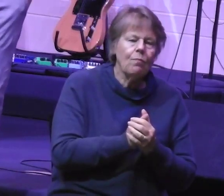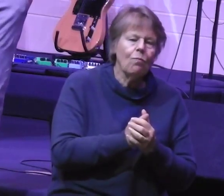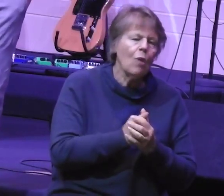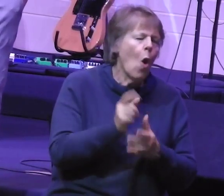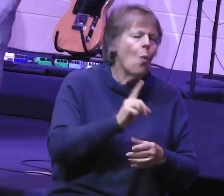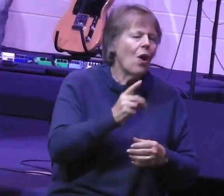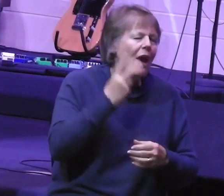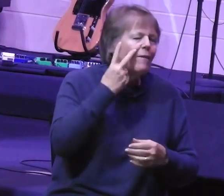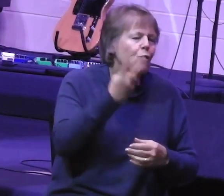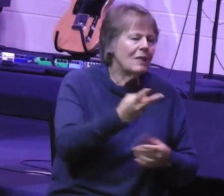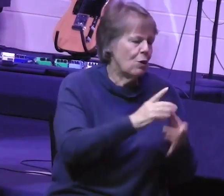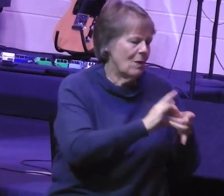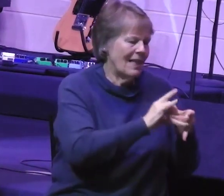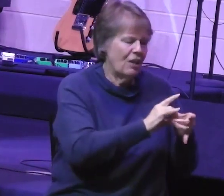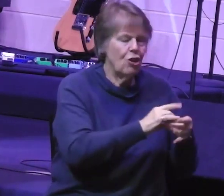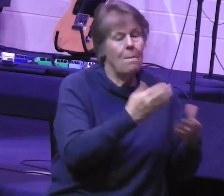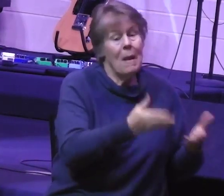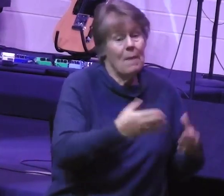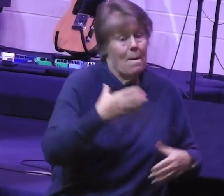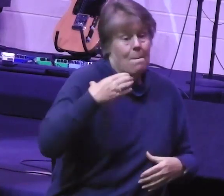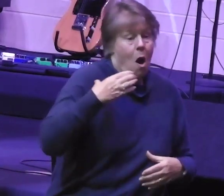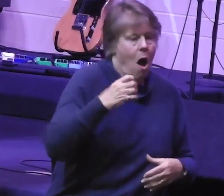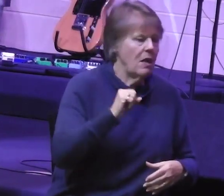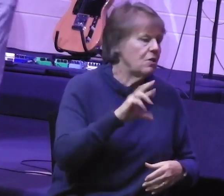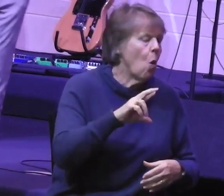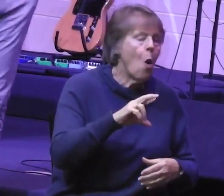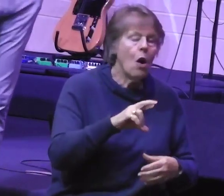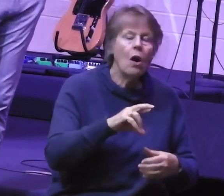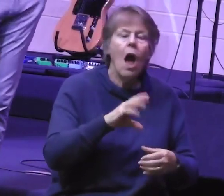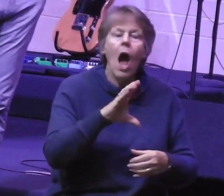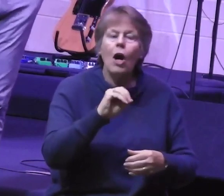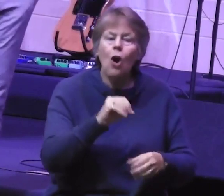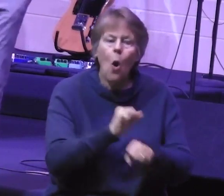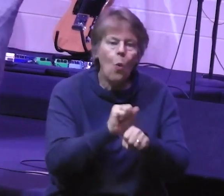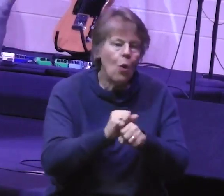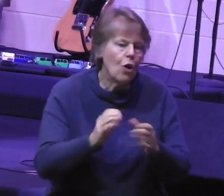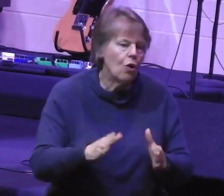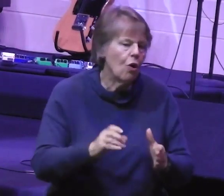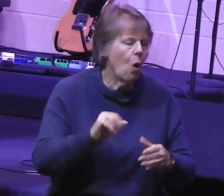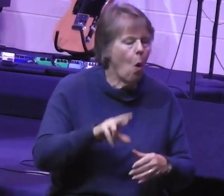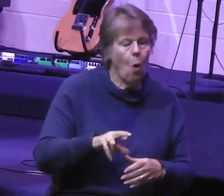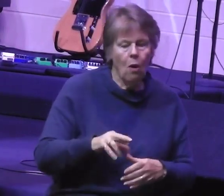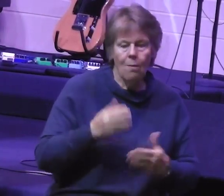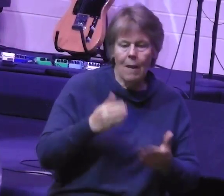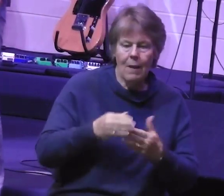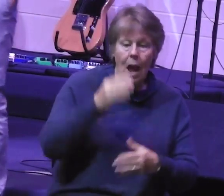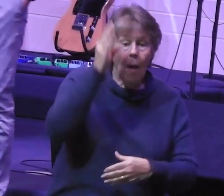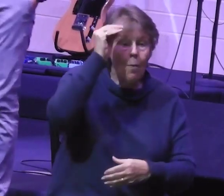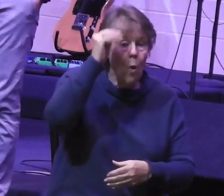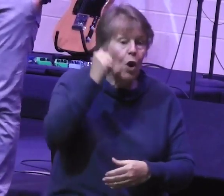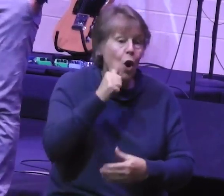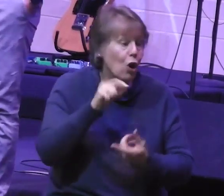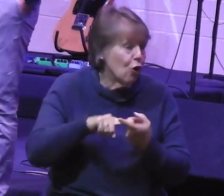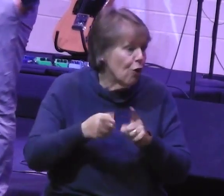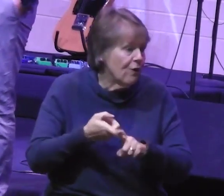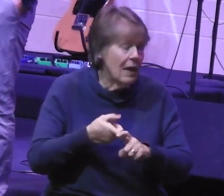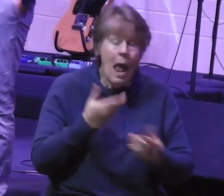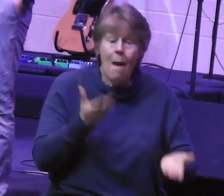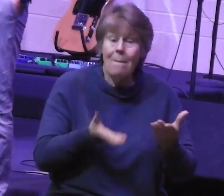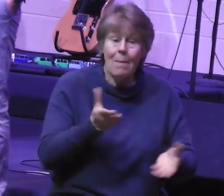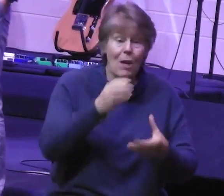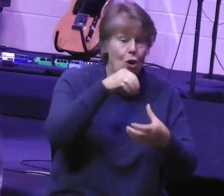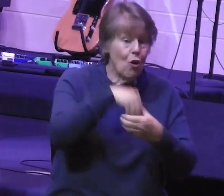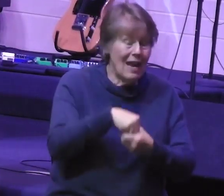had a boss or a coworker who's this way. Maybe you've had a boyfriend or girlfriend this way. Maybe you're in a relationship right now that's